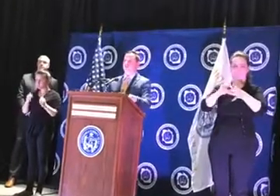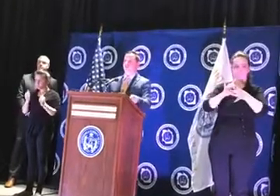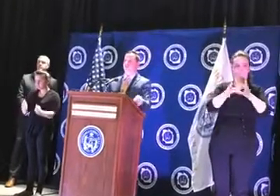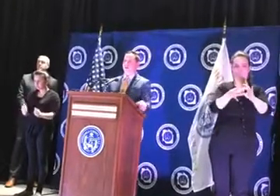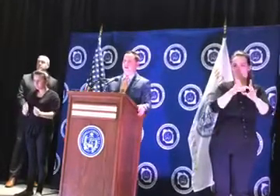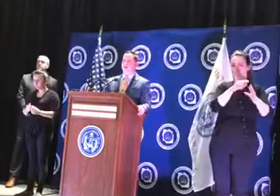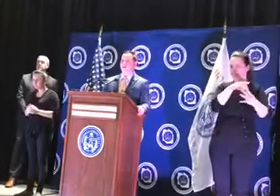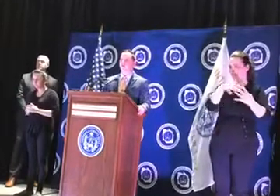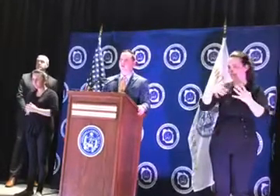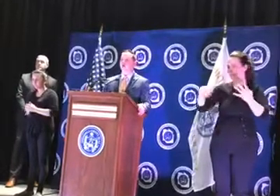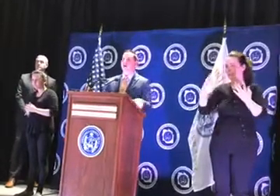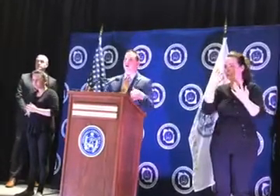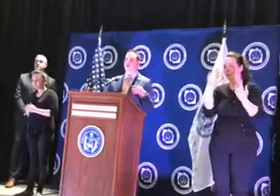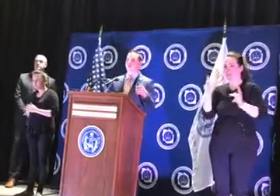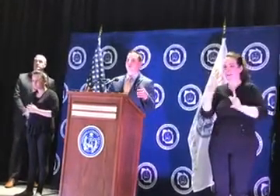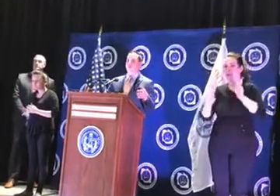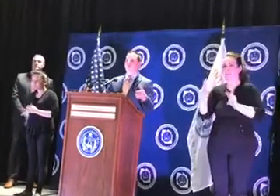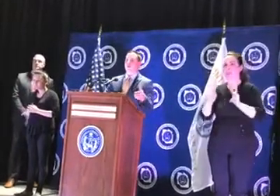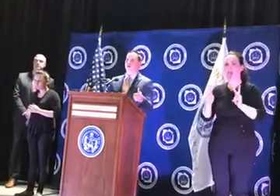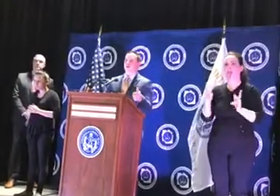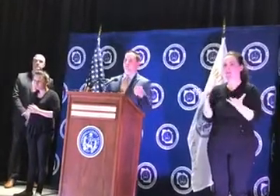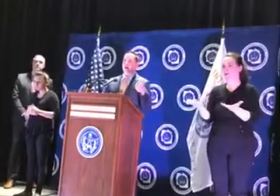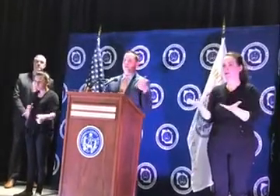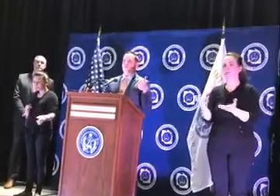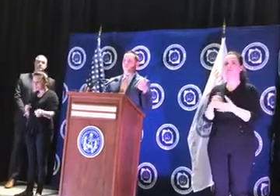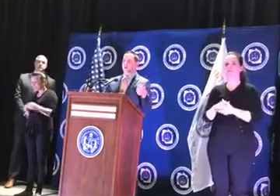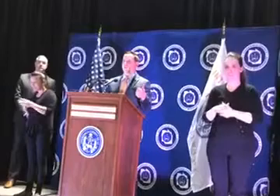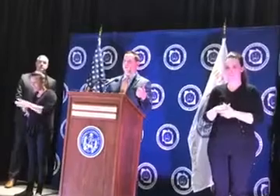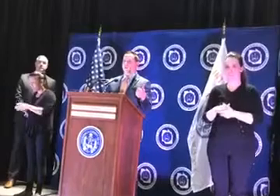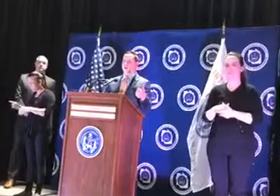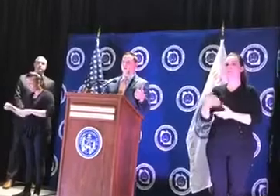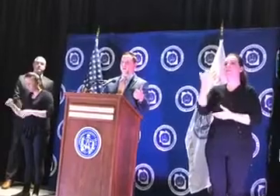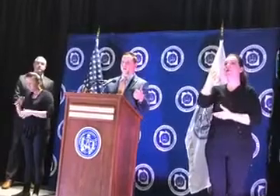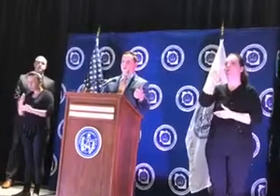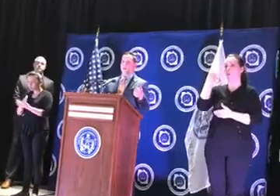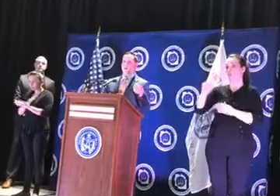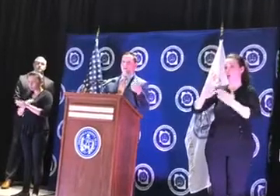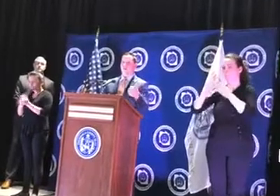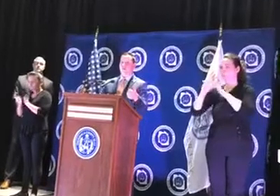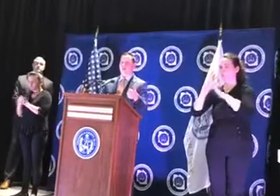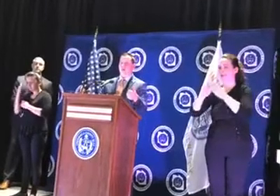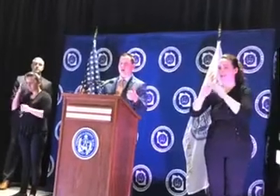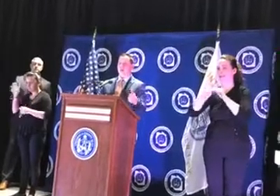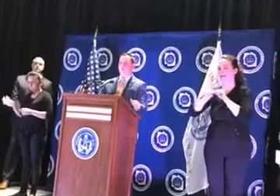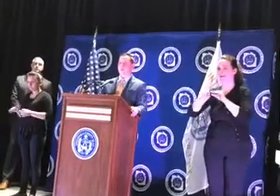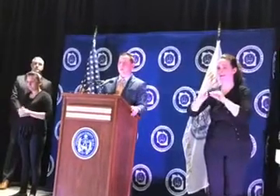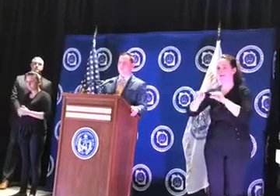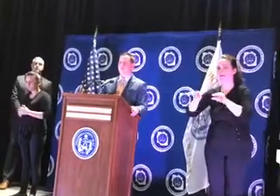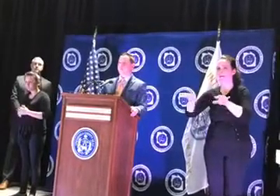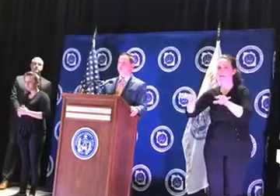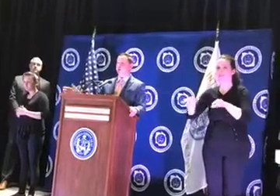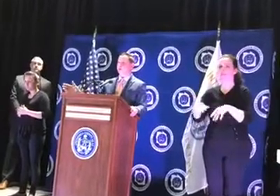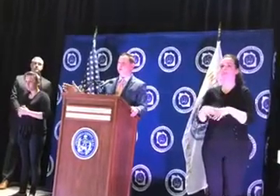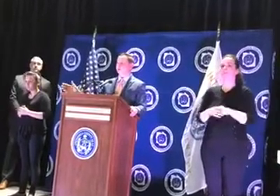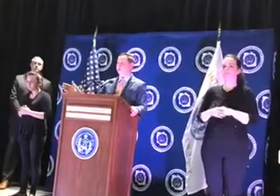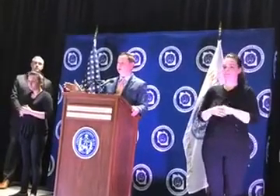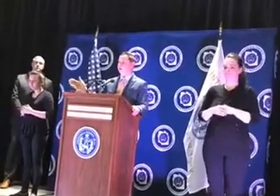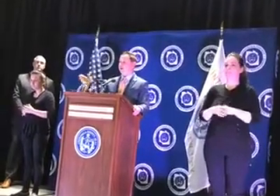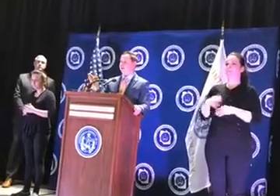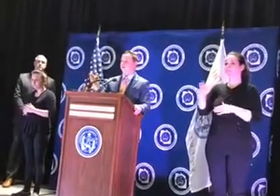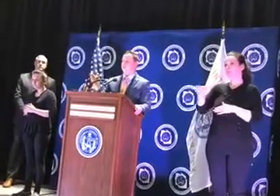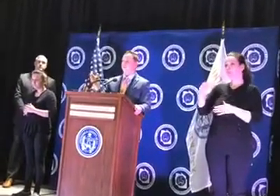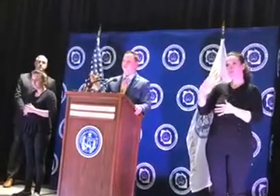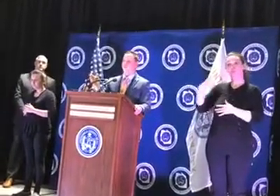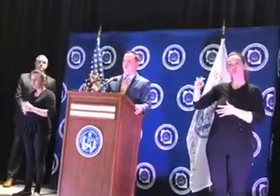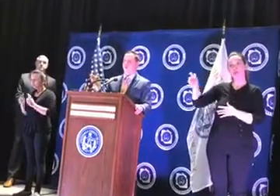these potentially related? We know in our community we have travel-related and we have community spread. At some point, this virus